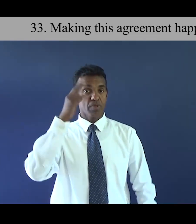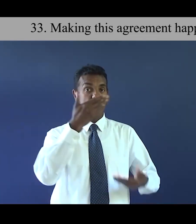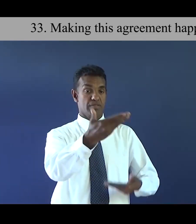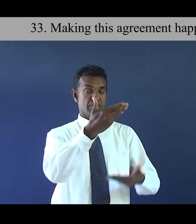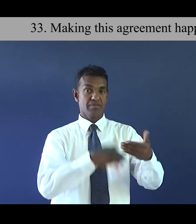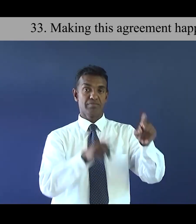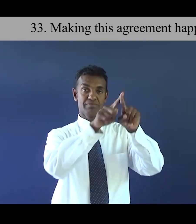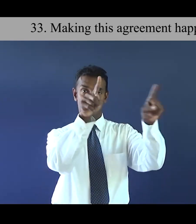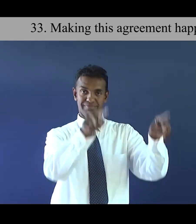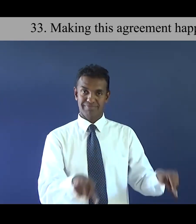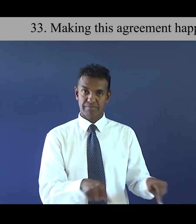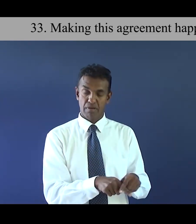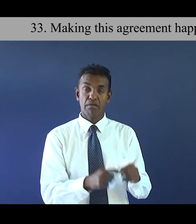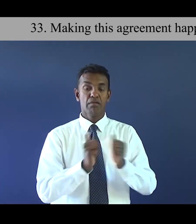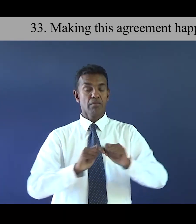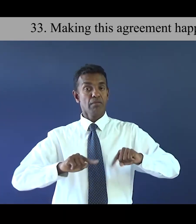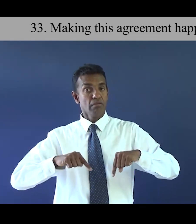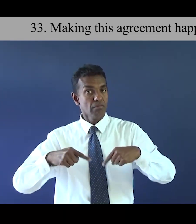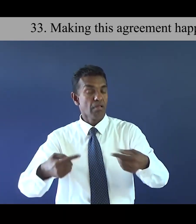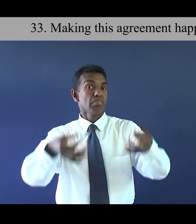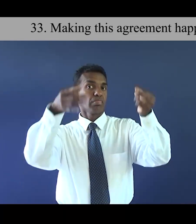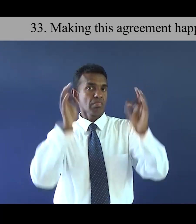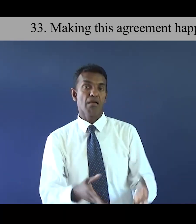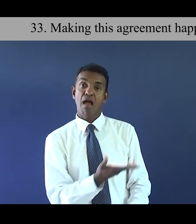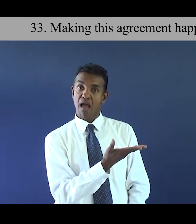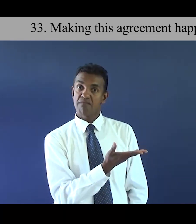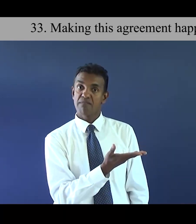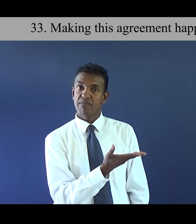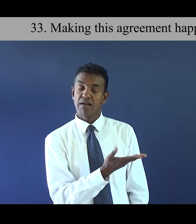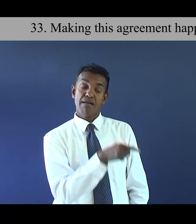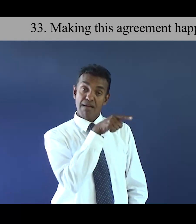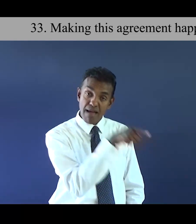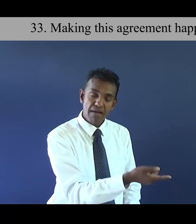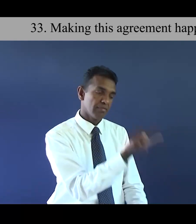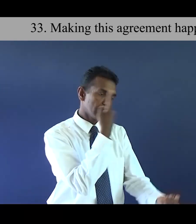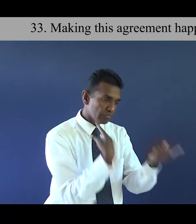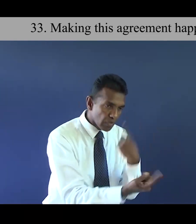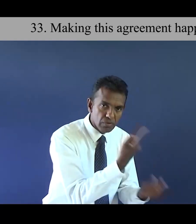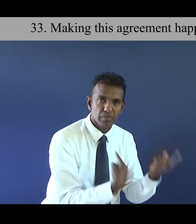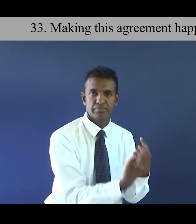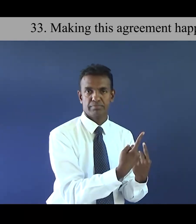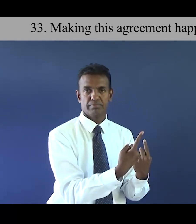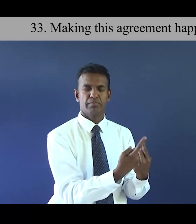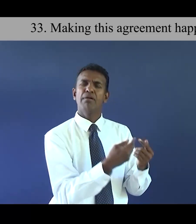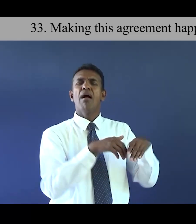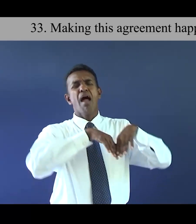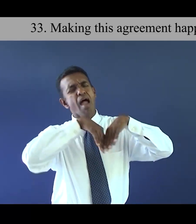A special committee will be elected by all the countries to make sure